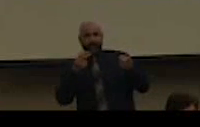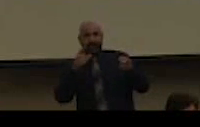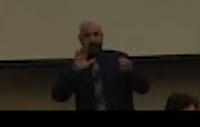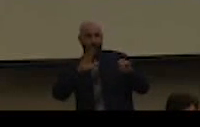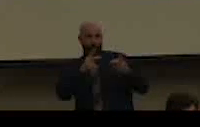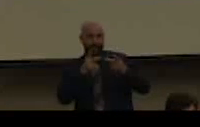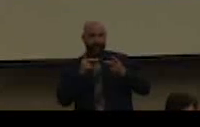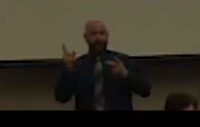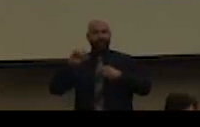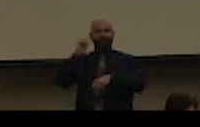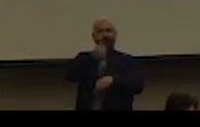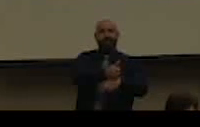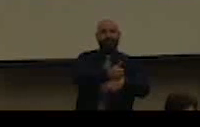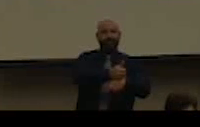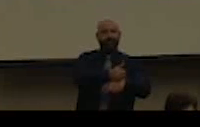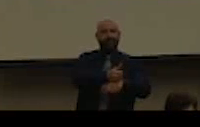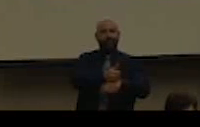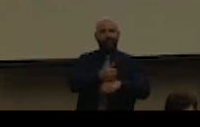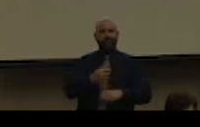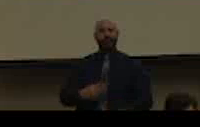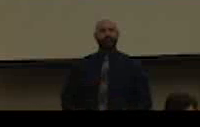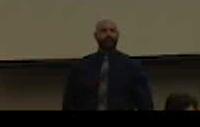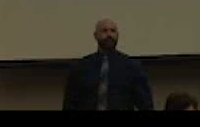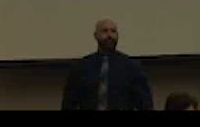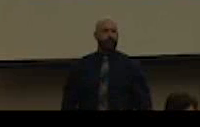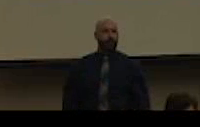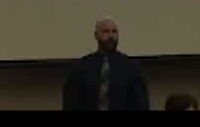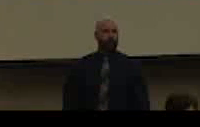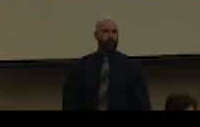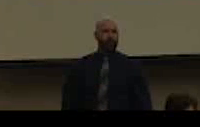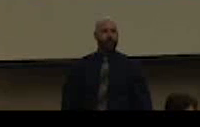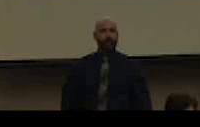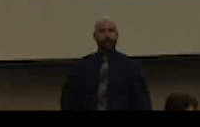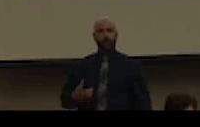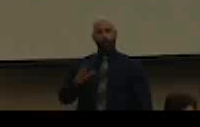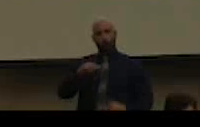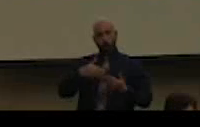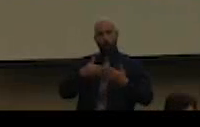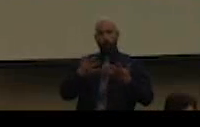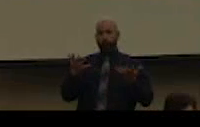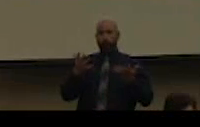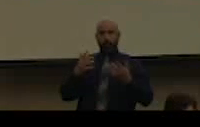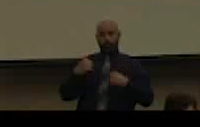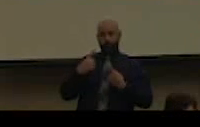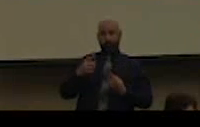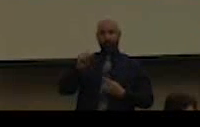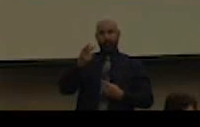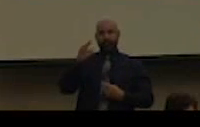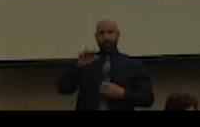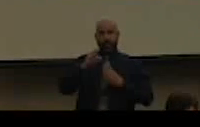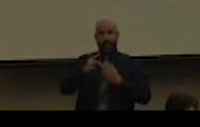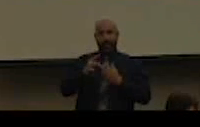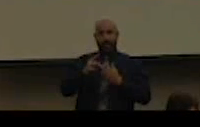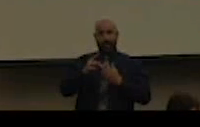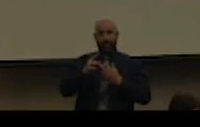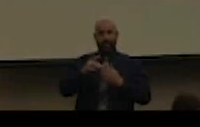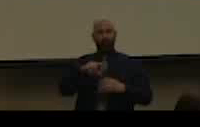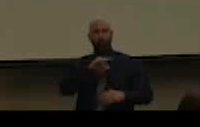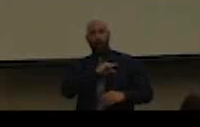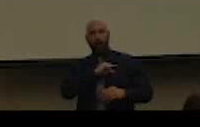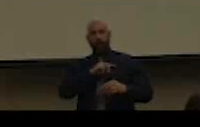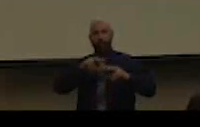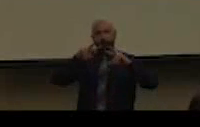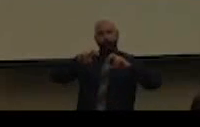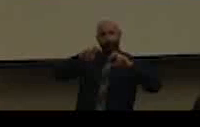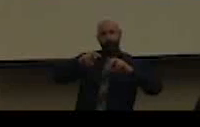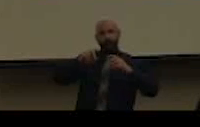quality rating system and all the infrastructure around quality that Sherry led. And got it all started, so thank you to everybody. So the other thing that I